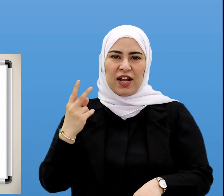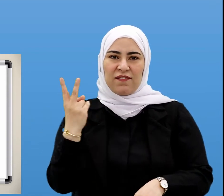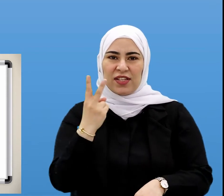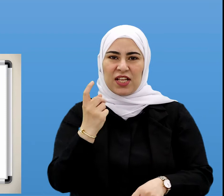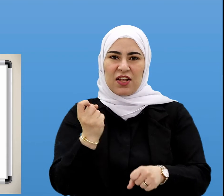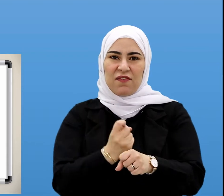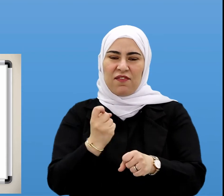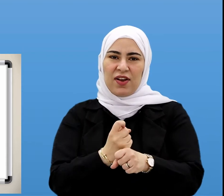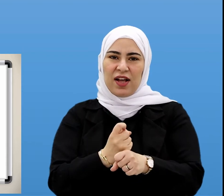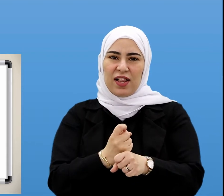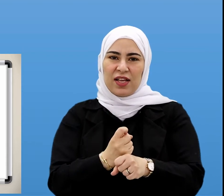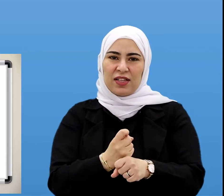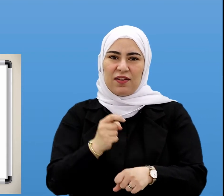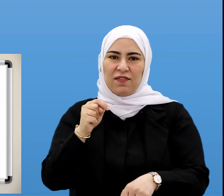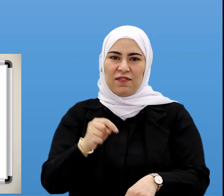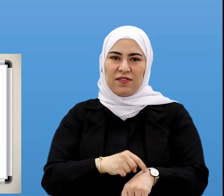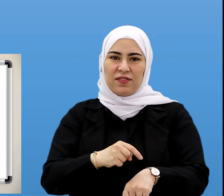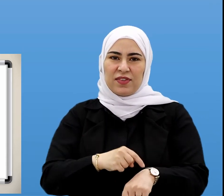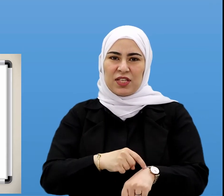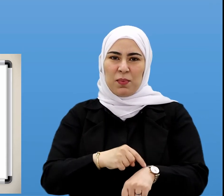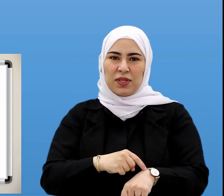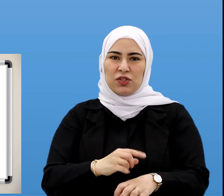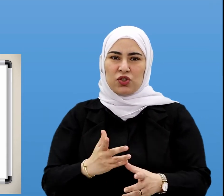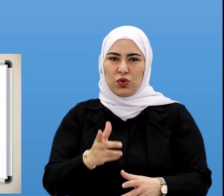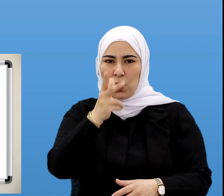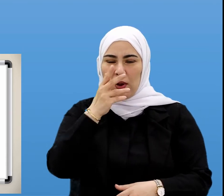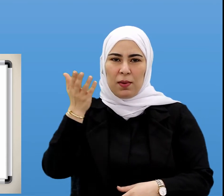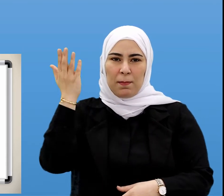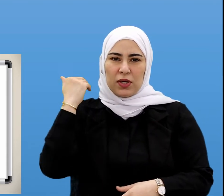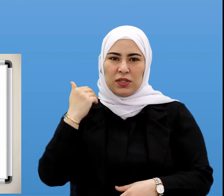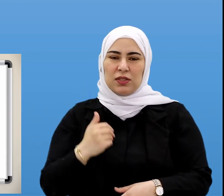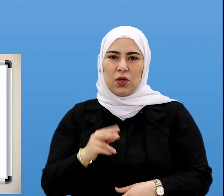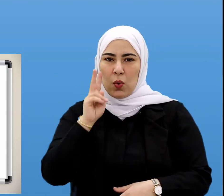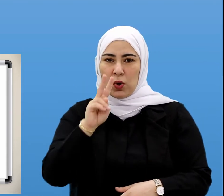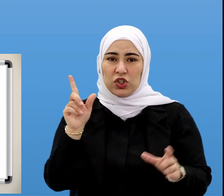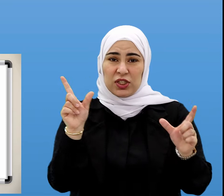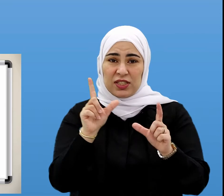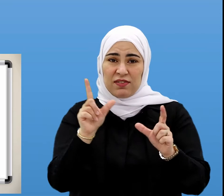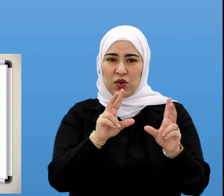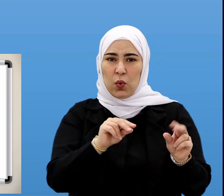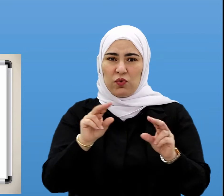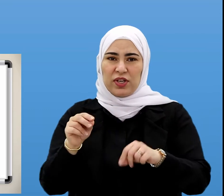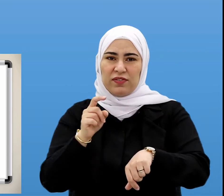happened in the past. We're watching TV and at the same time, the phone